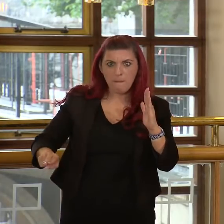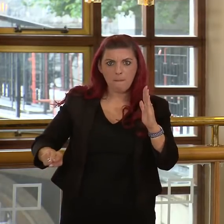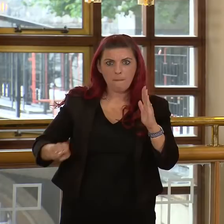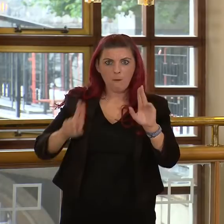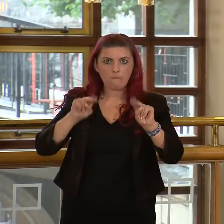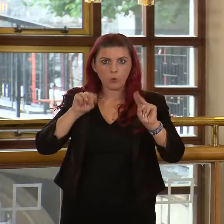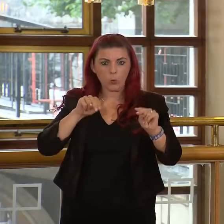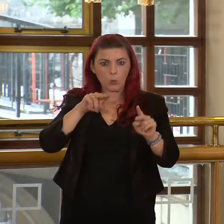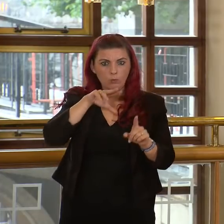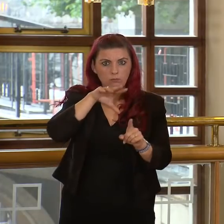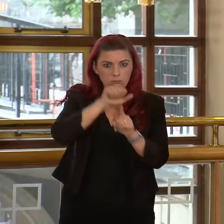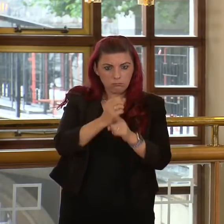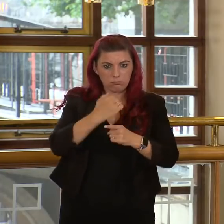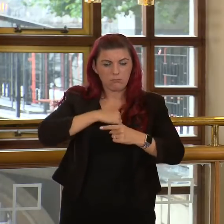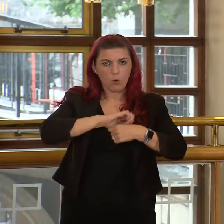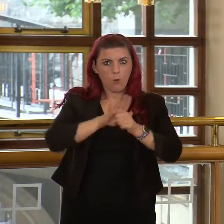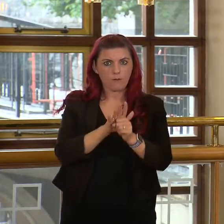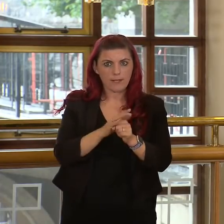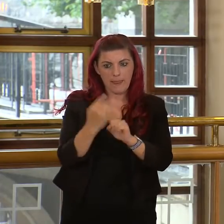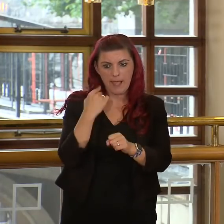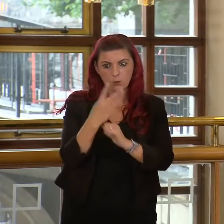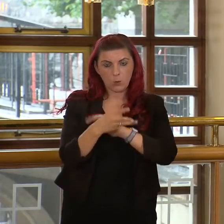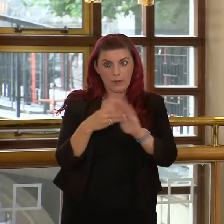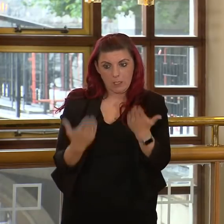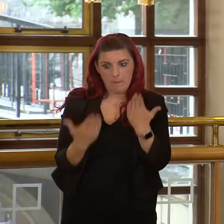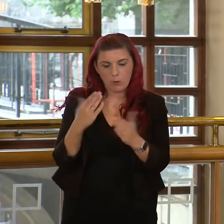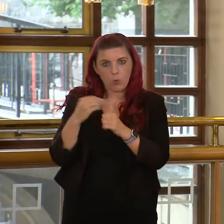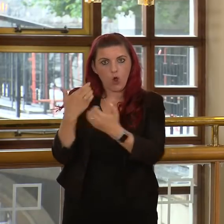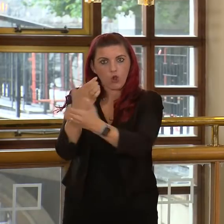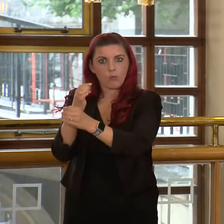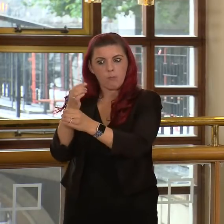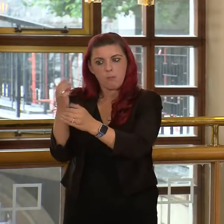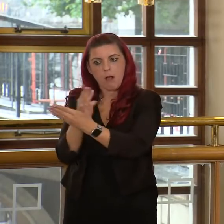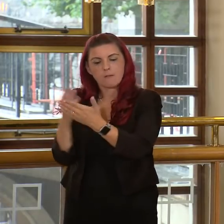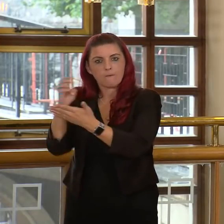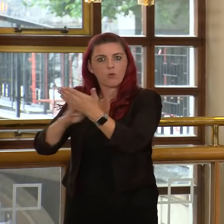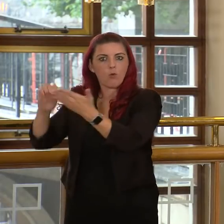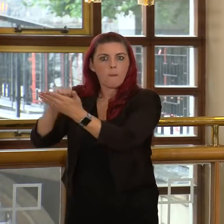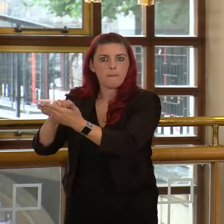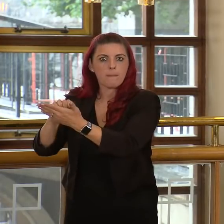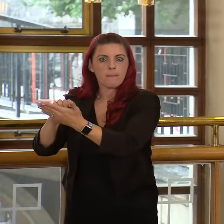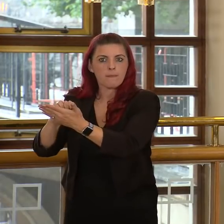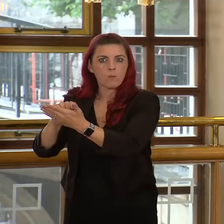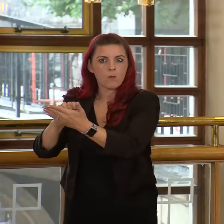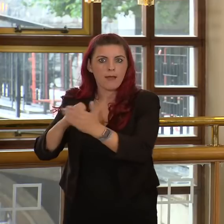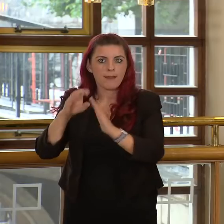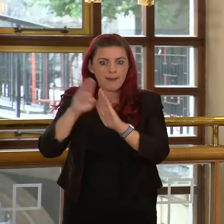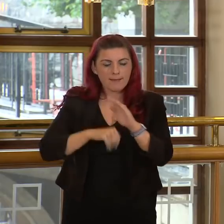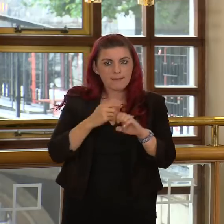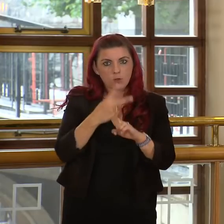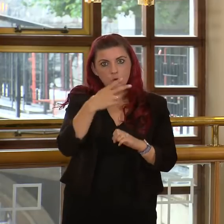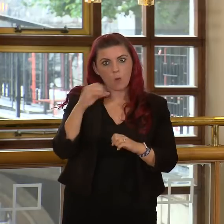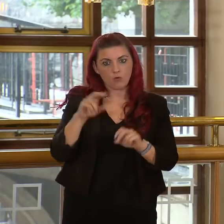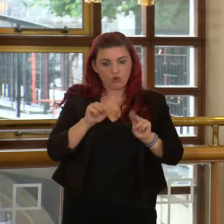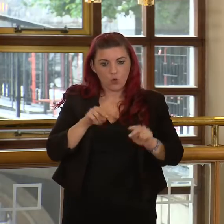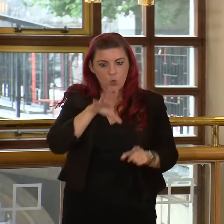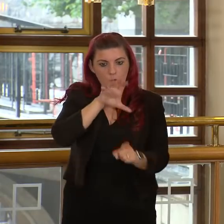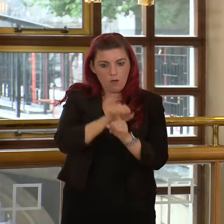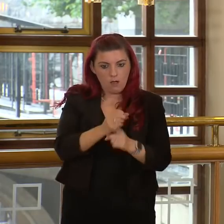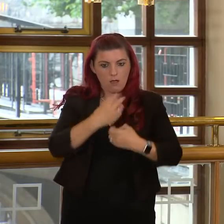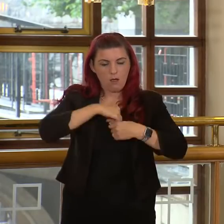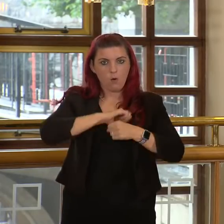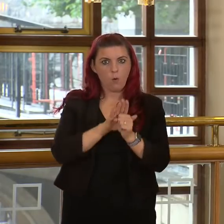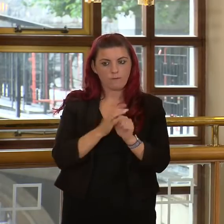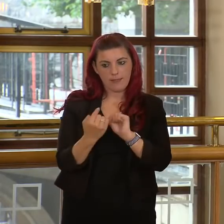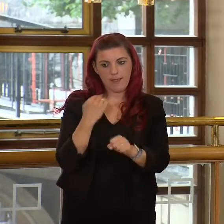European Union in the past 2 weeks. We've had fewer than 200 cases, new cases of COVID-19 over the last